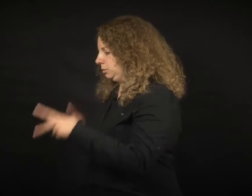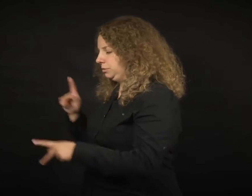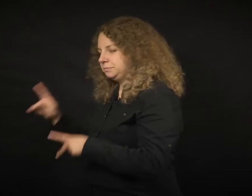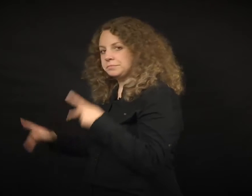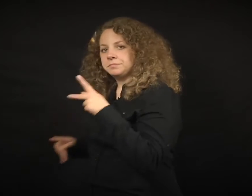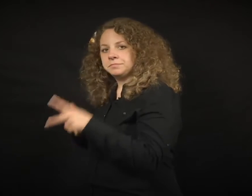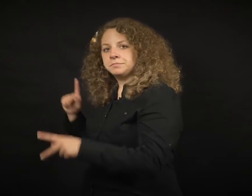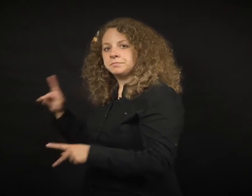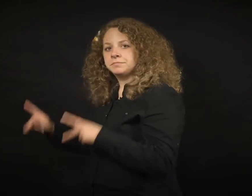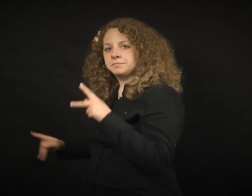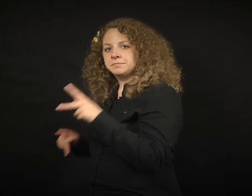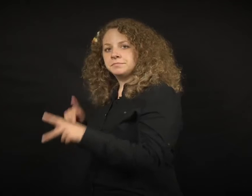People,